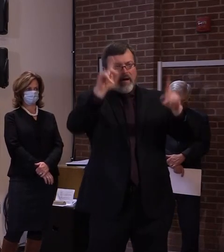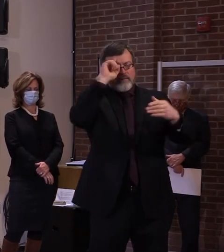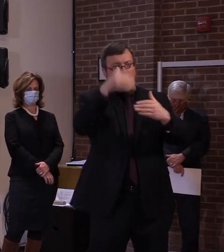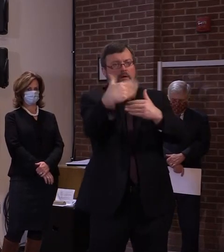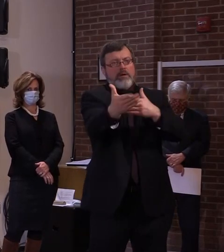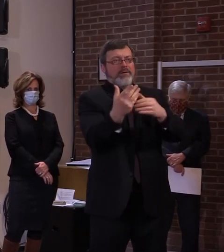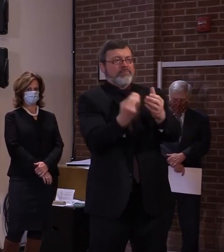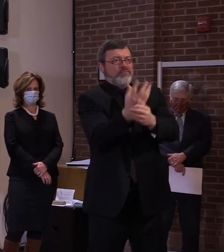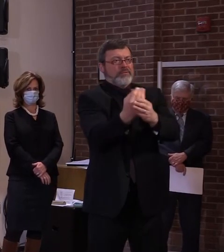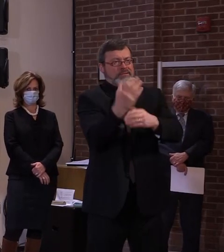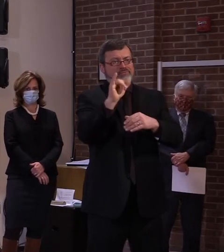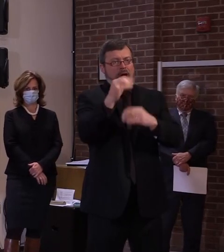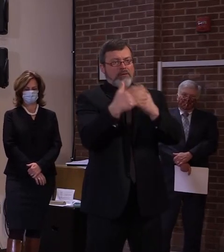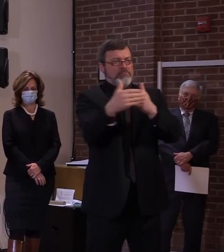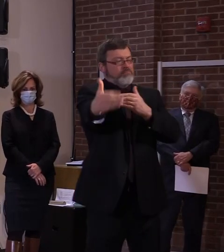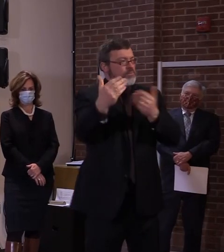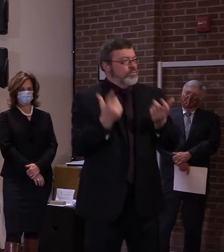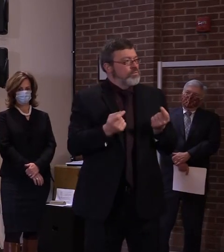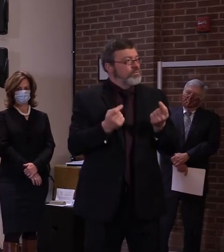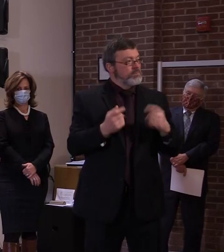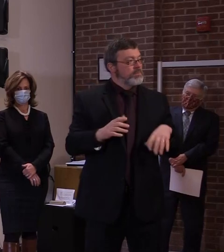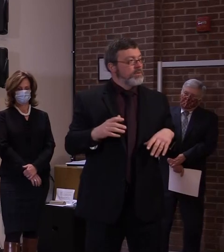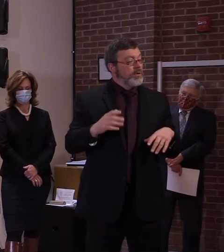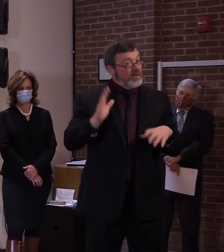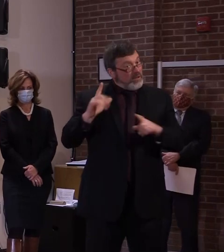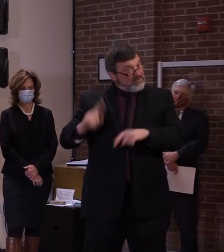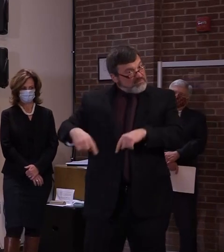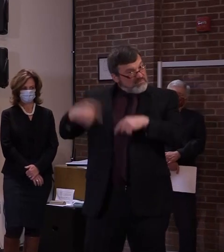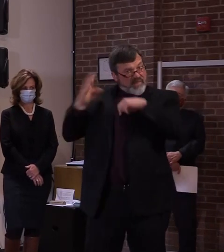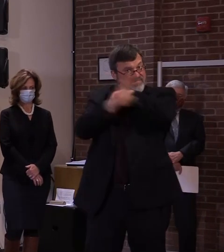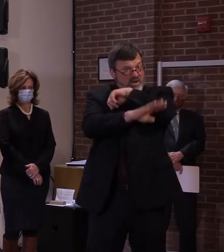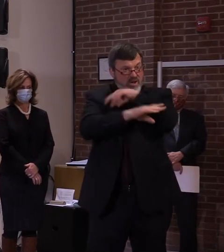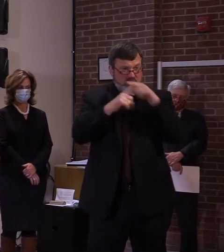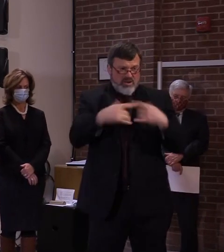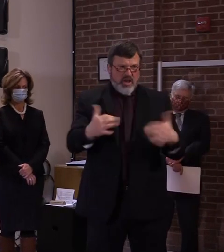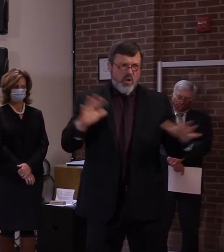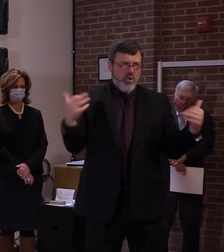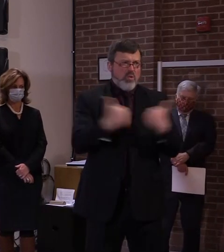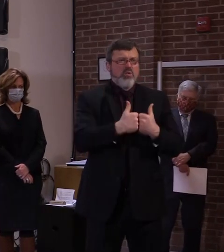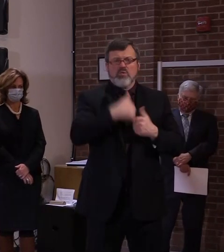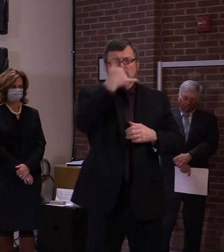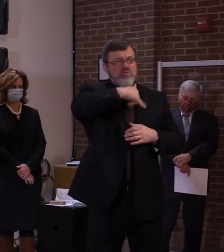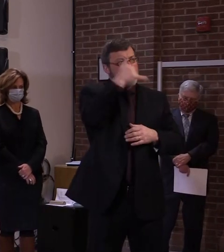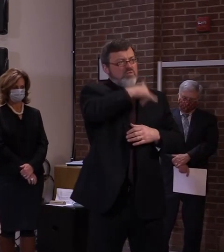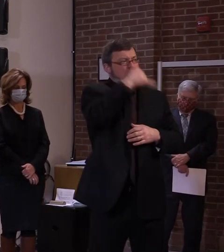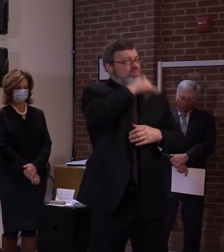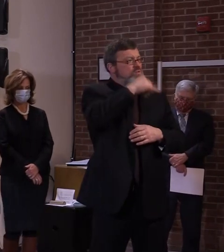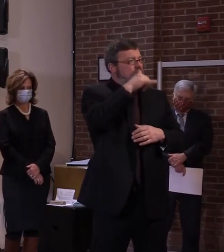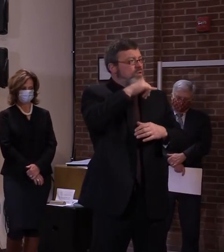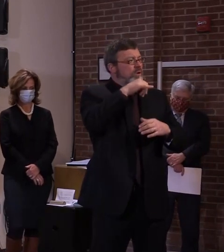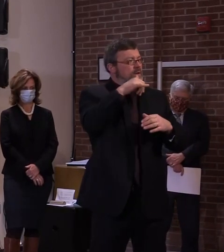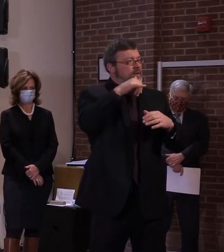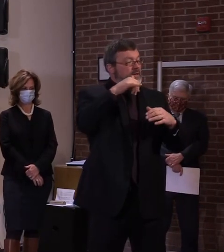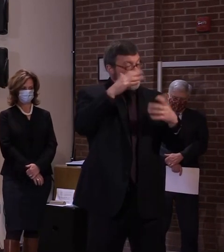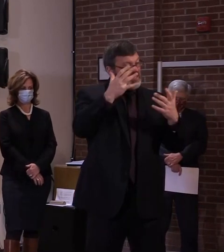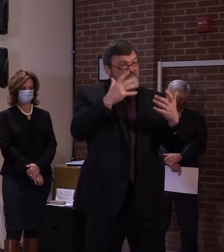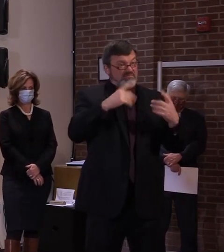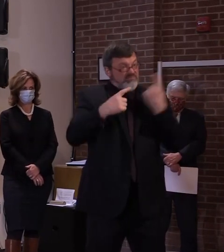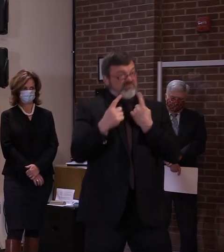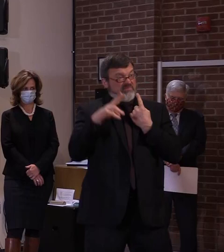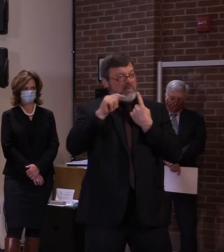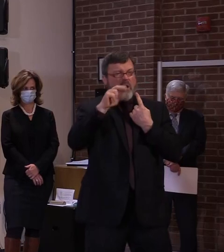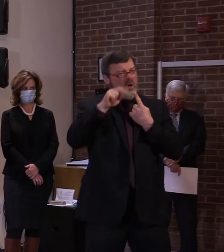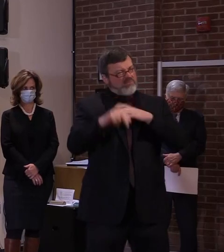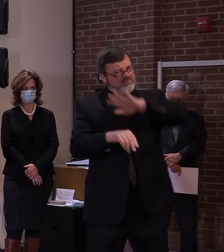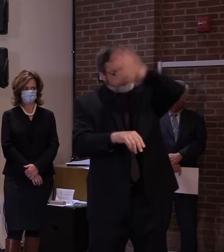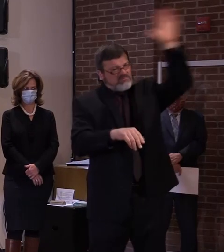This has been a challenging year for our schools and for schools around the country and for not the world. I do want to thank our school staff for their